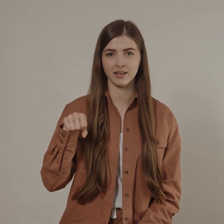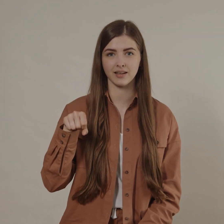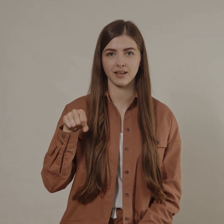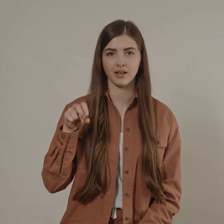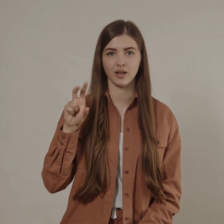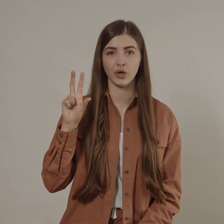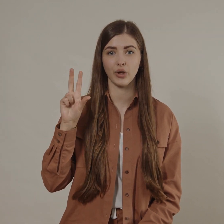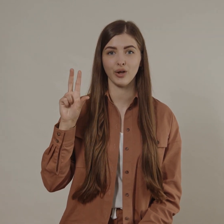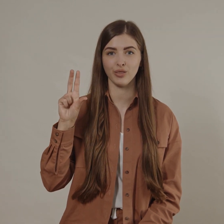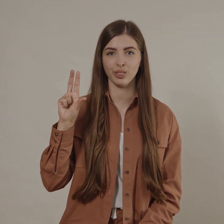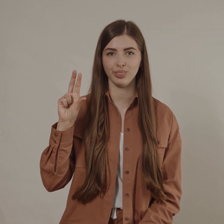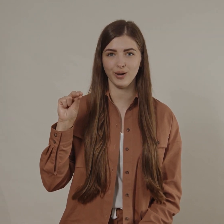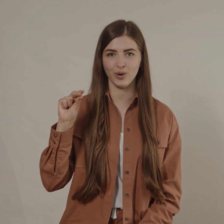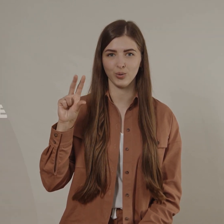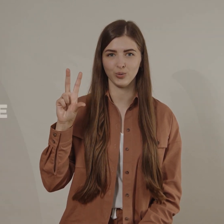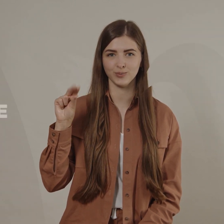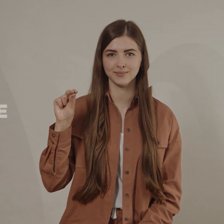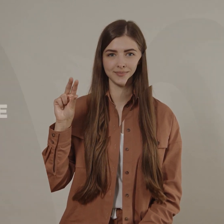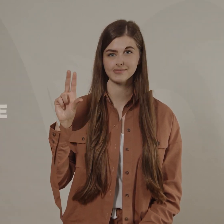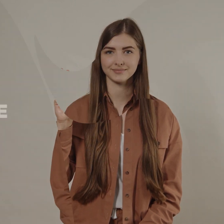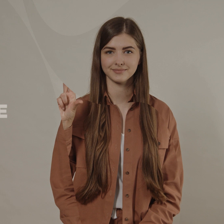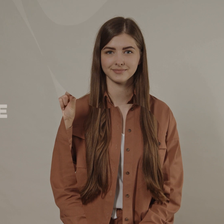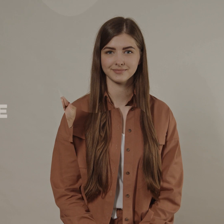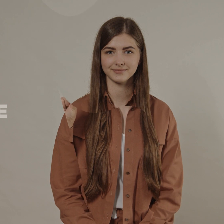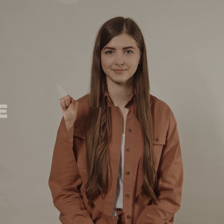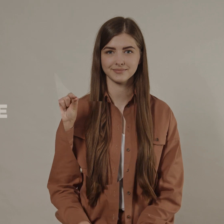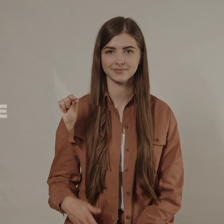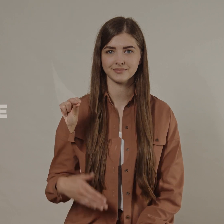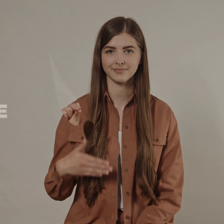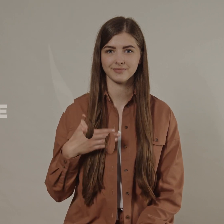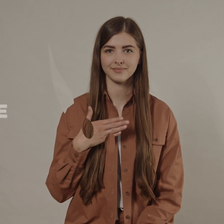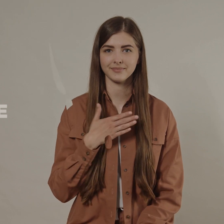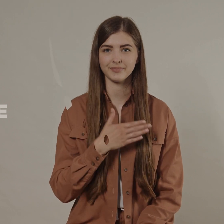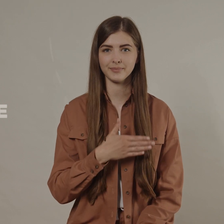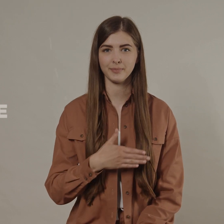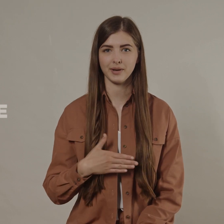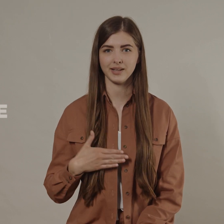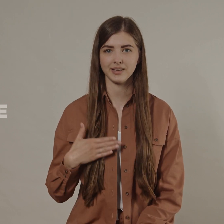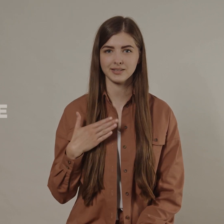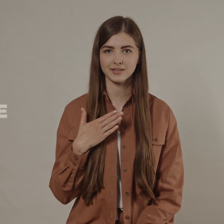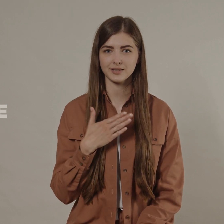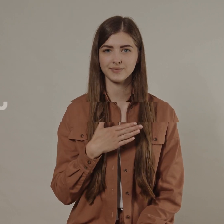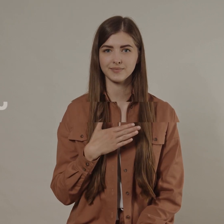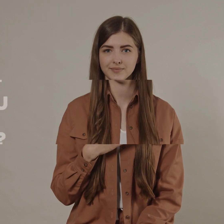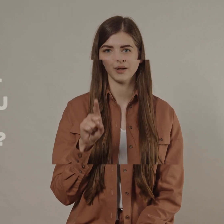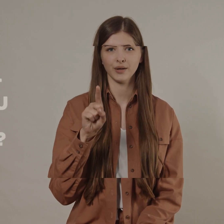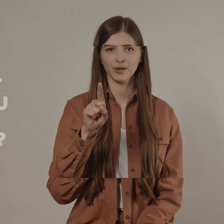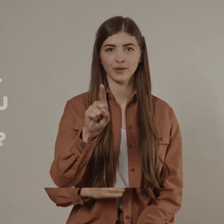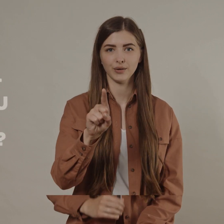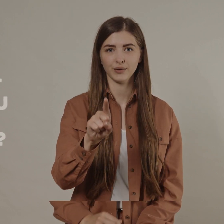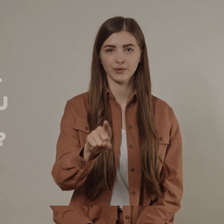happens, you take a step back thinking that you won't be able to have it or that you're not ready yet, it's not yet the right time, and there you